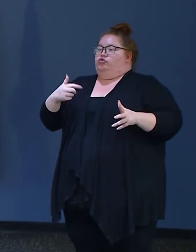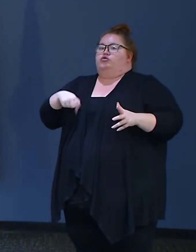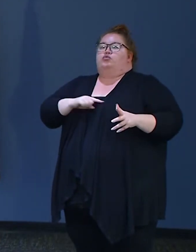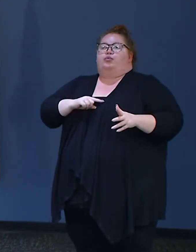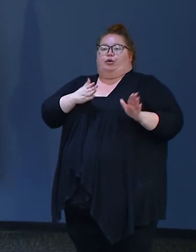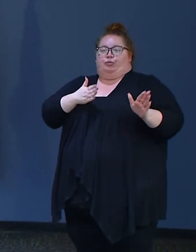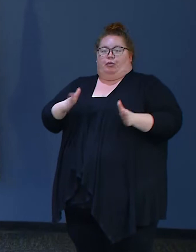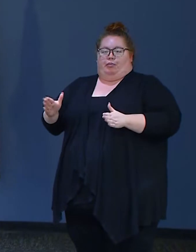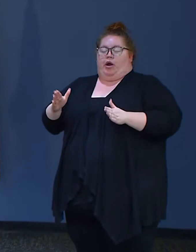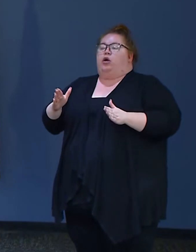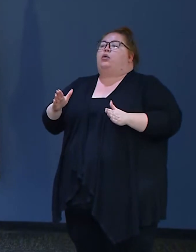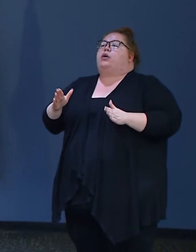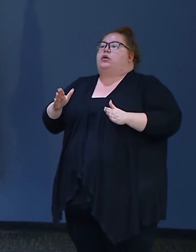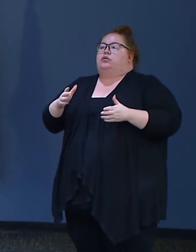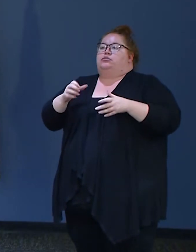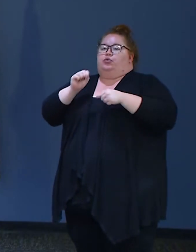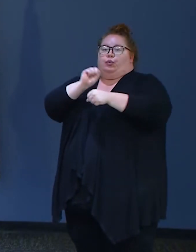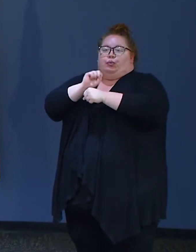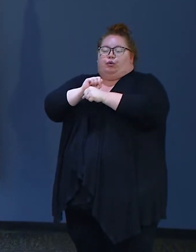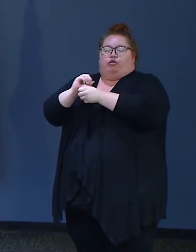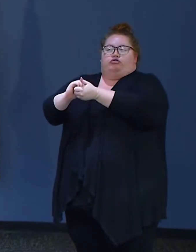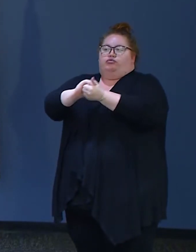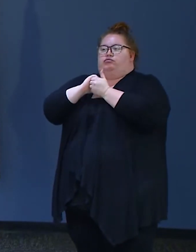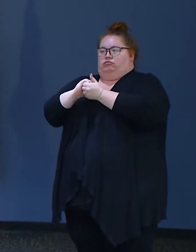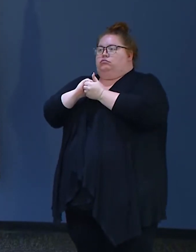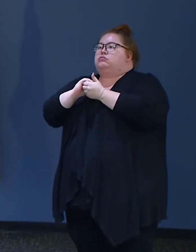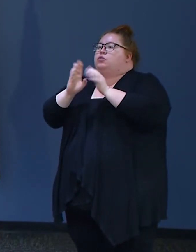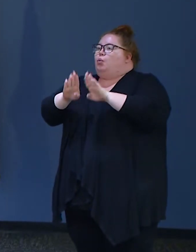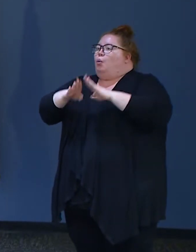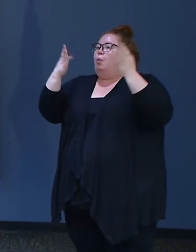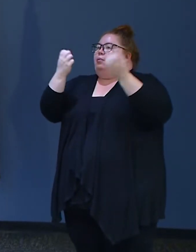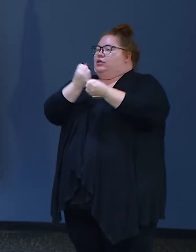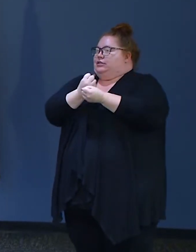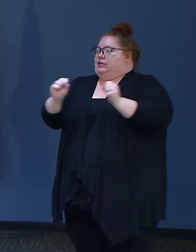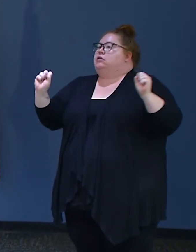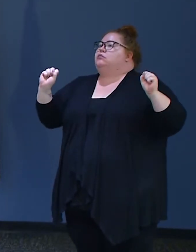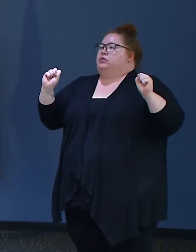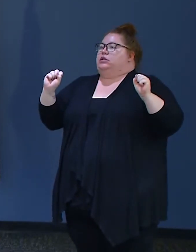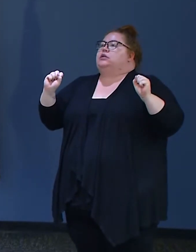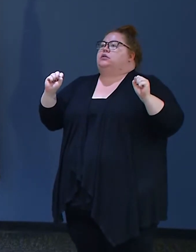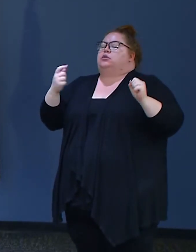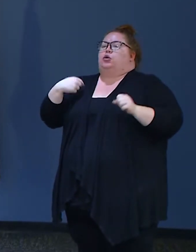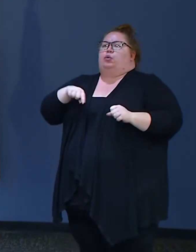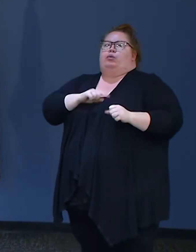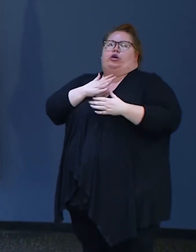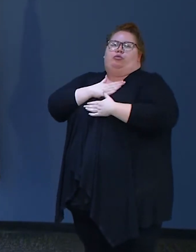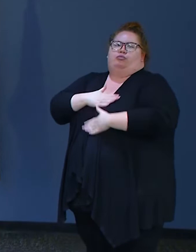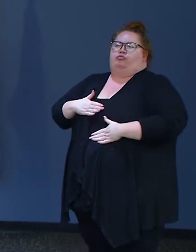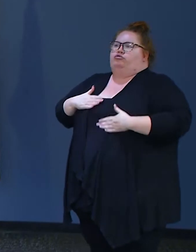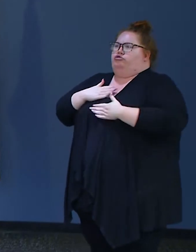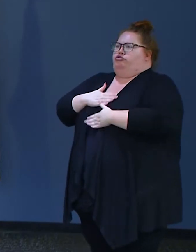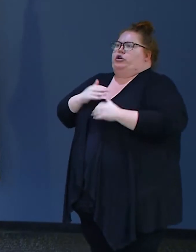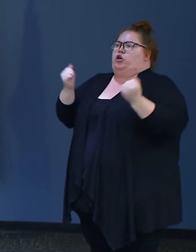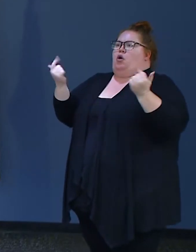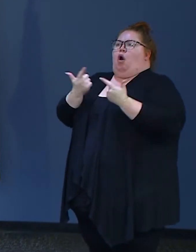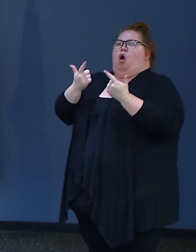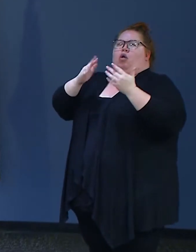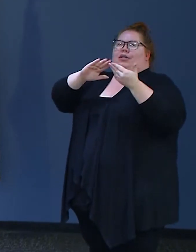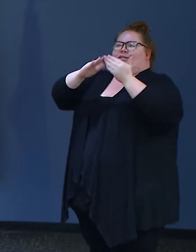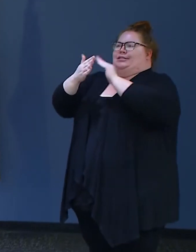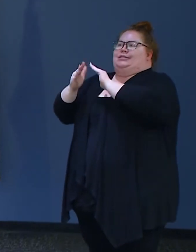open safely, and the conversations have begun. We appreciate all of our cities. They have